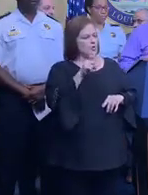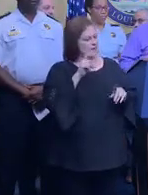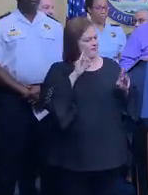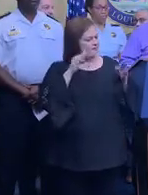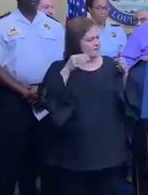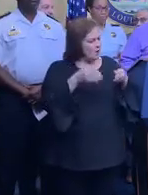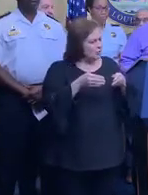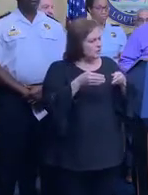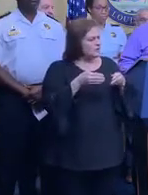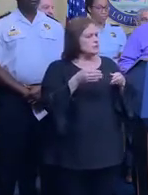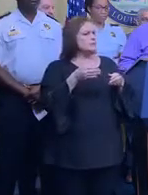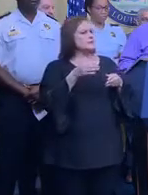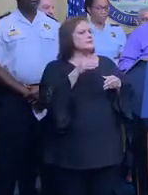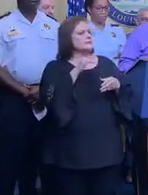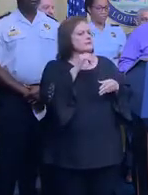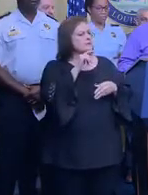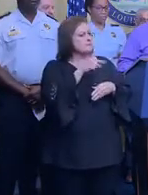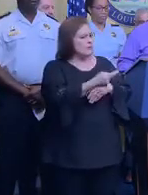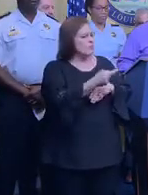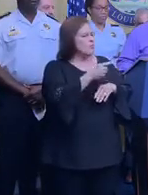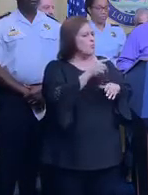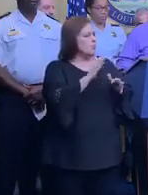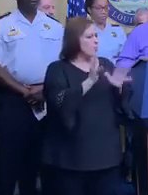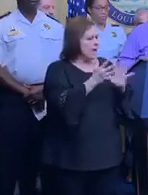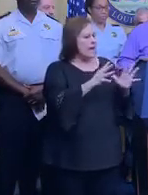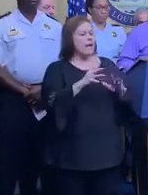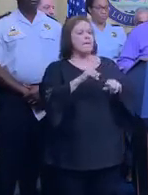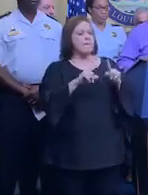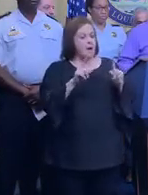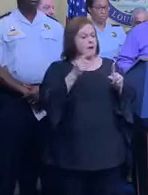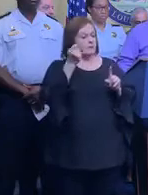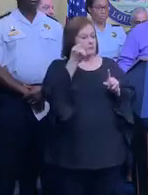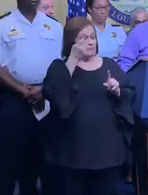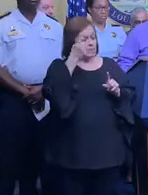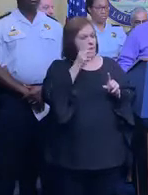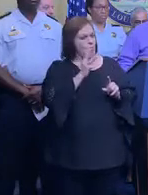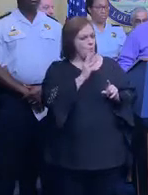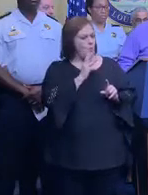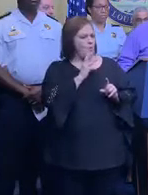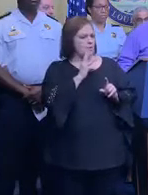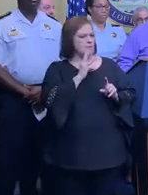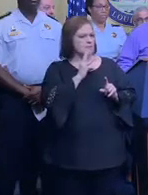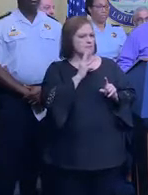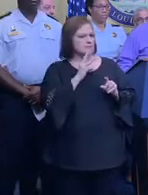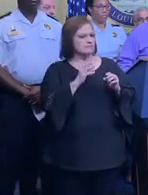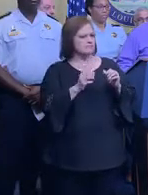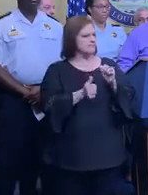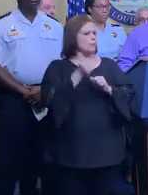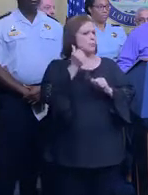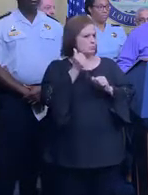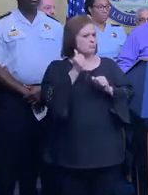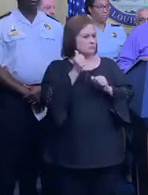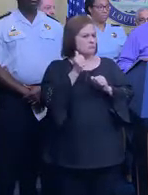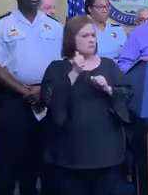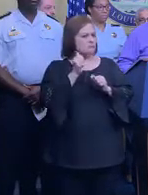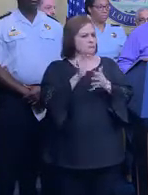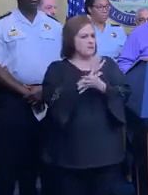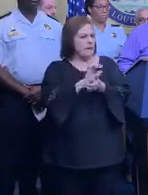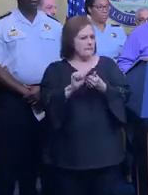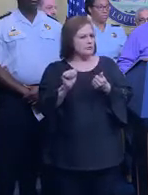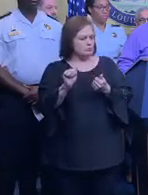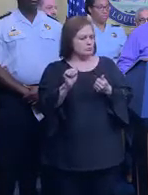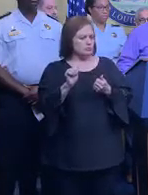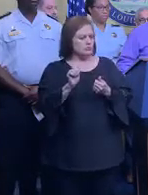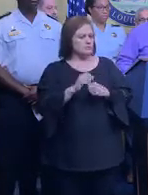on how strong the winds are when water is what does most of the unfortunate impacts when it comes to people losing